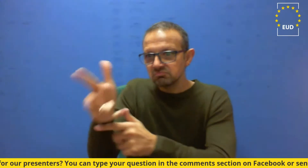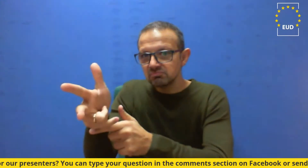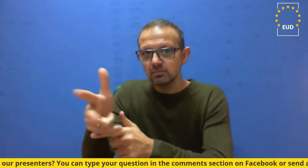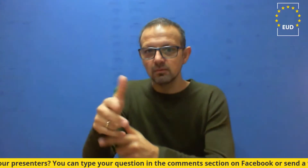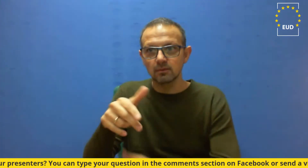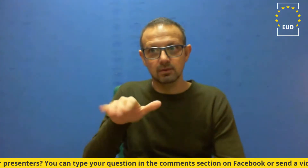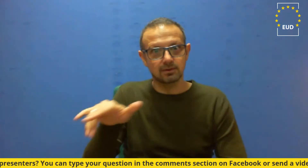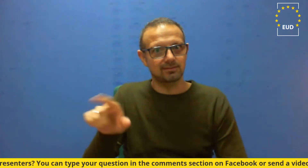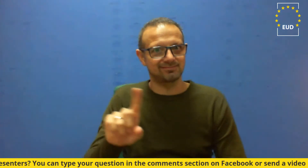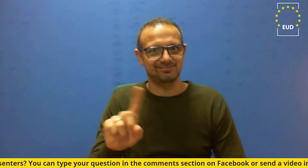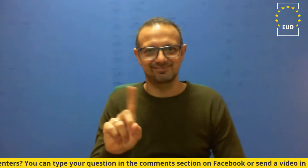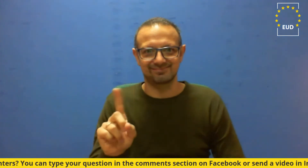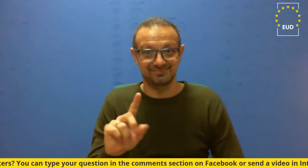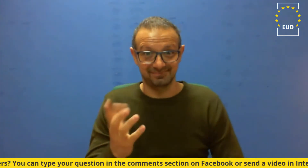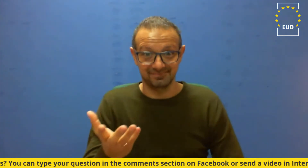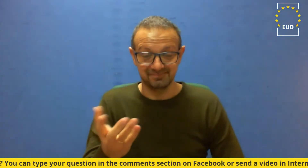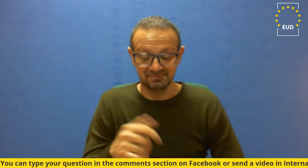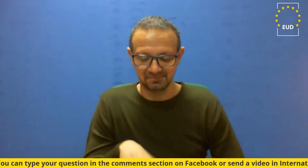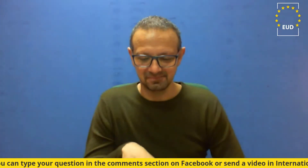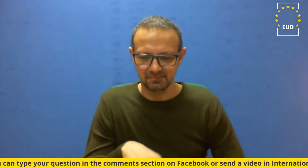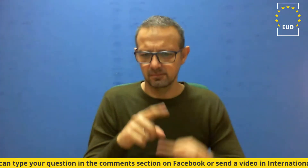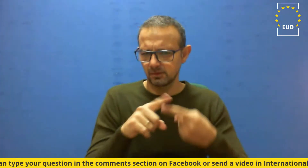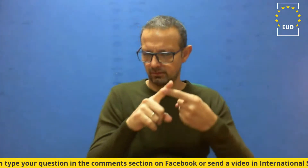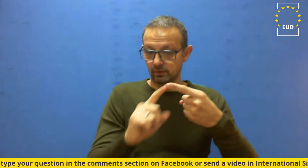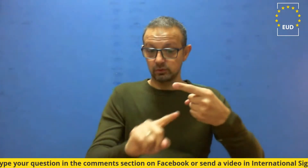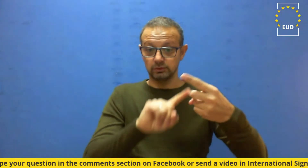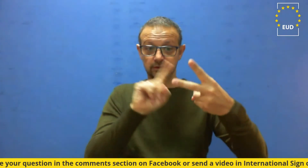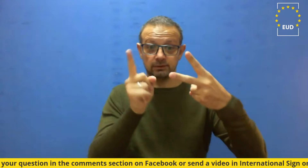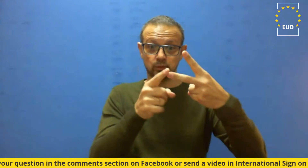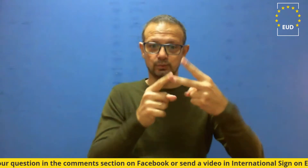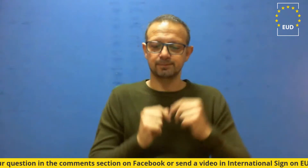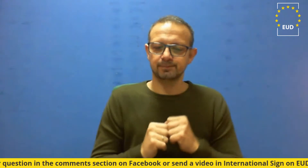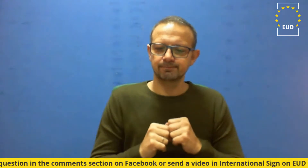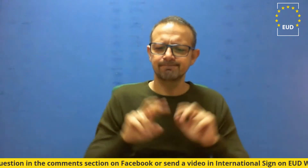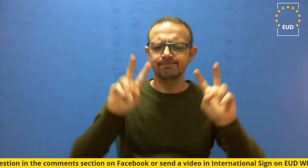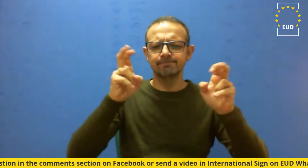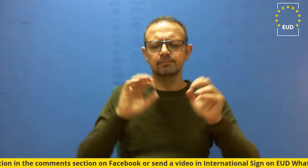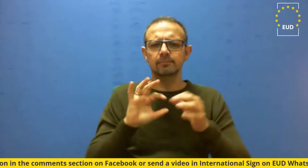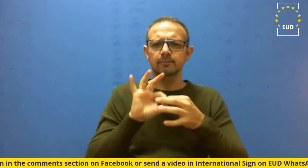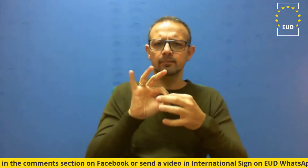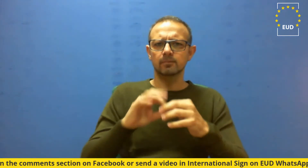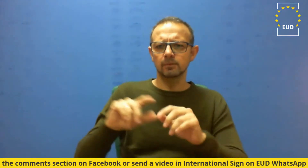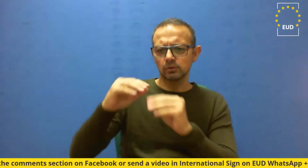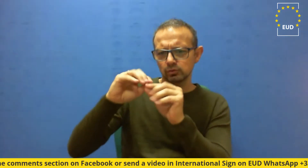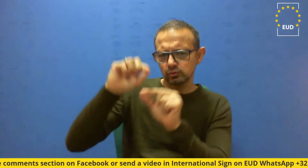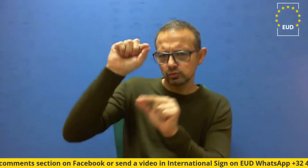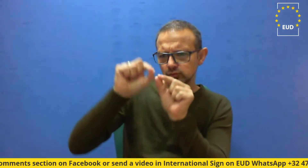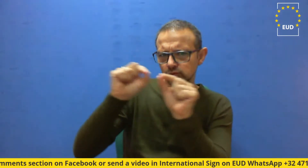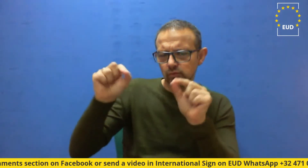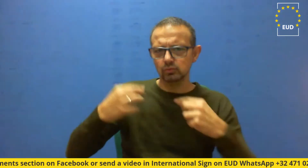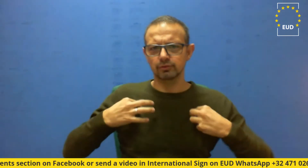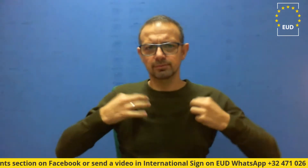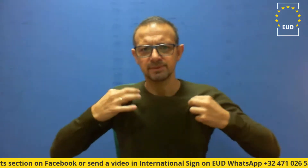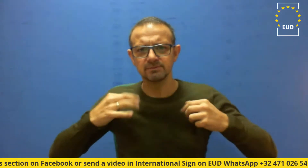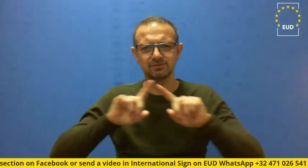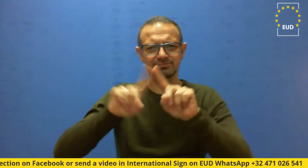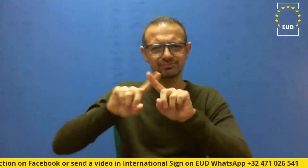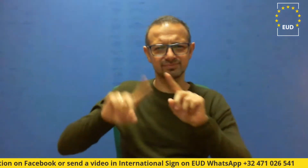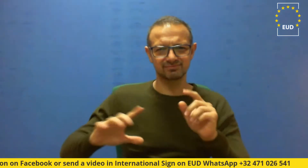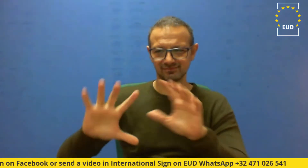of interpreting speed than other interpreting settings. Another important aspect is,